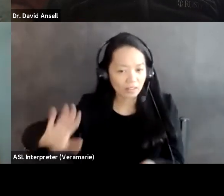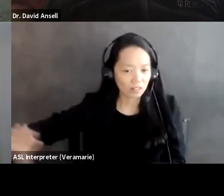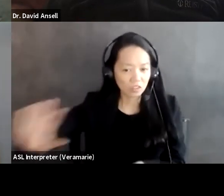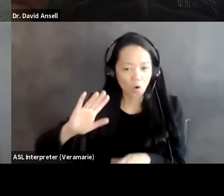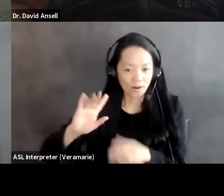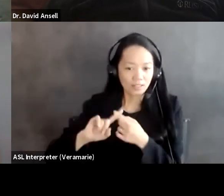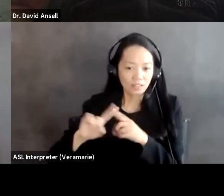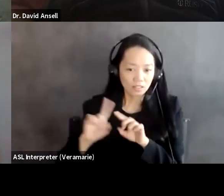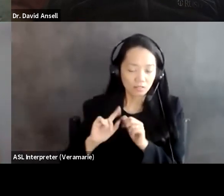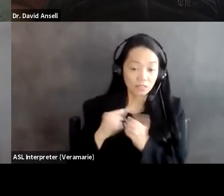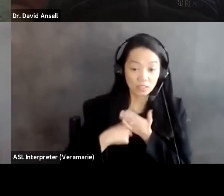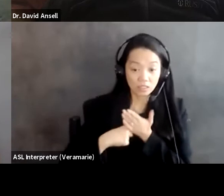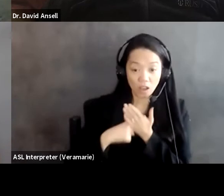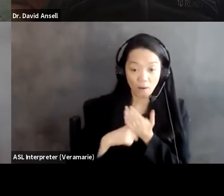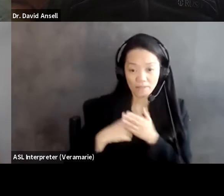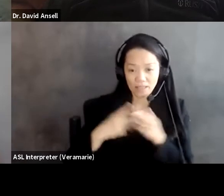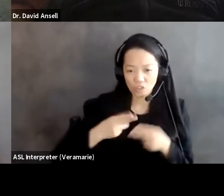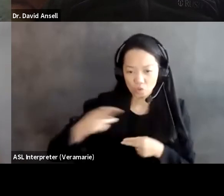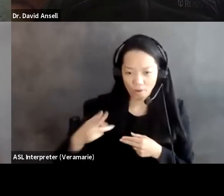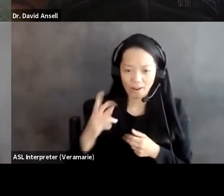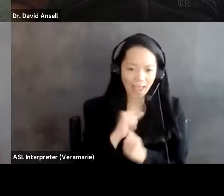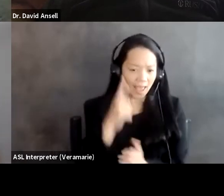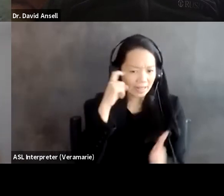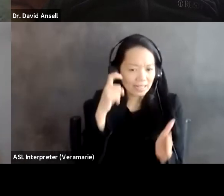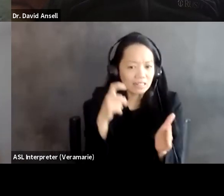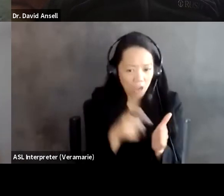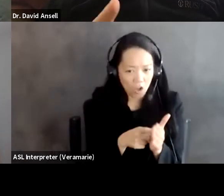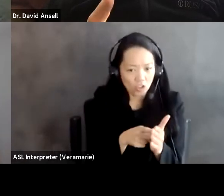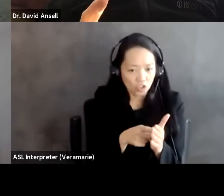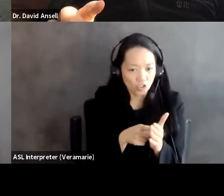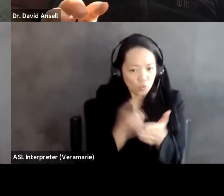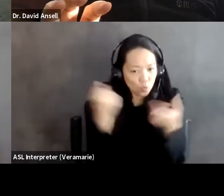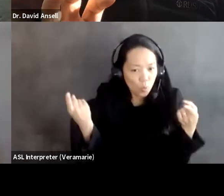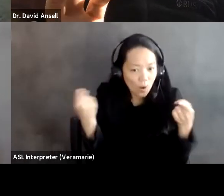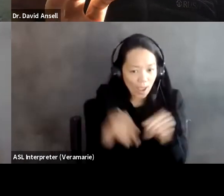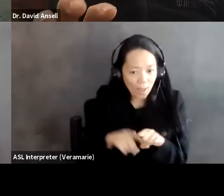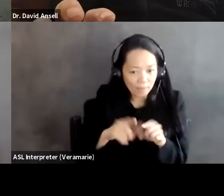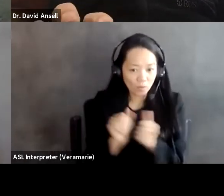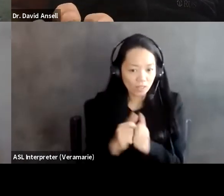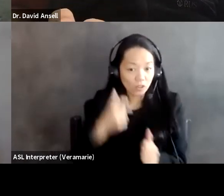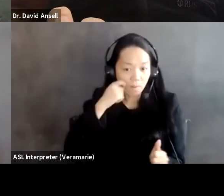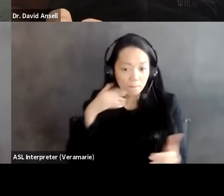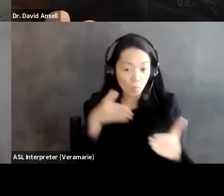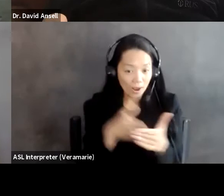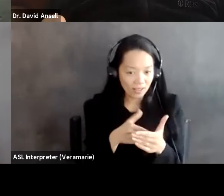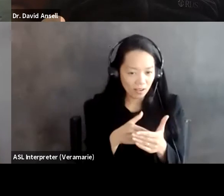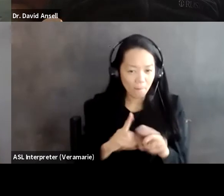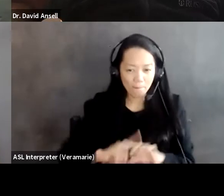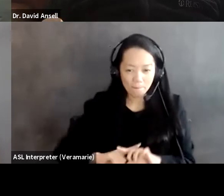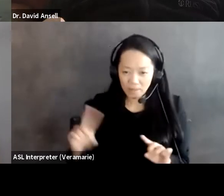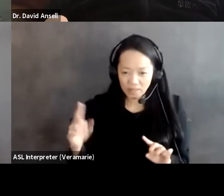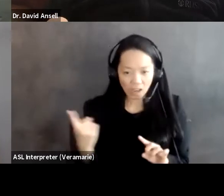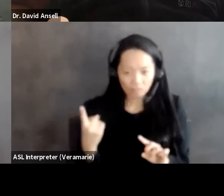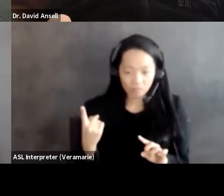the historical basis of it and acknowledge it, what's happened. But it's not the only form of exclusion.